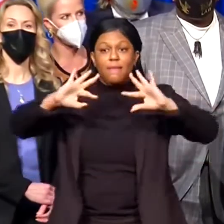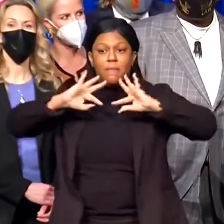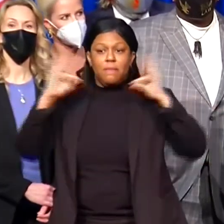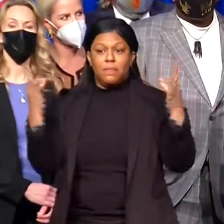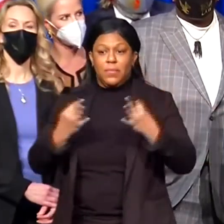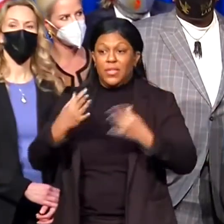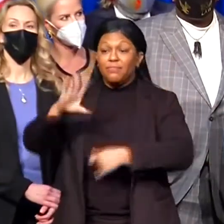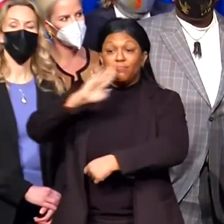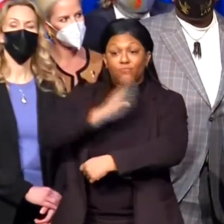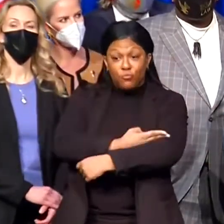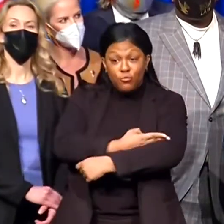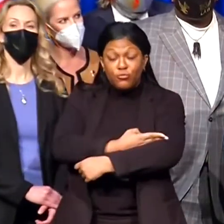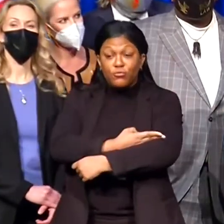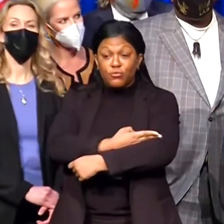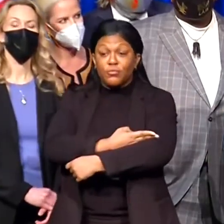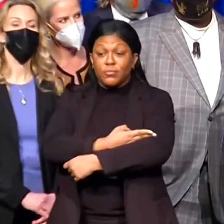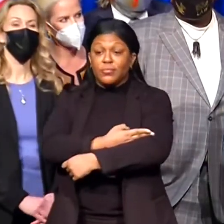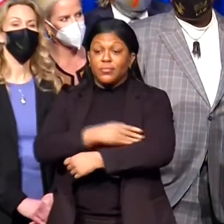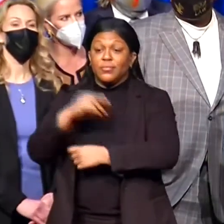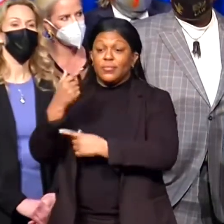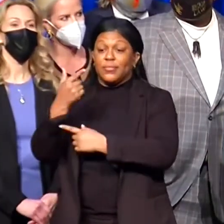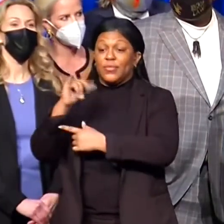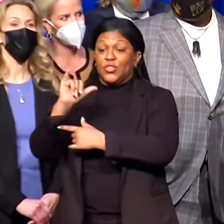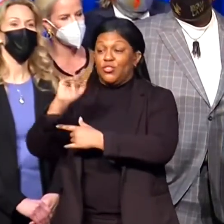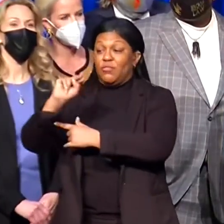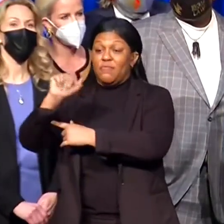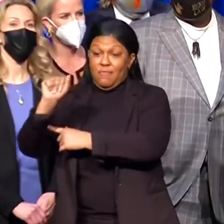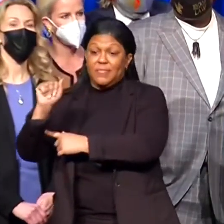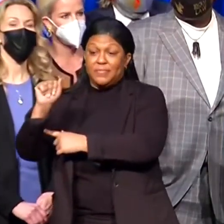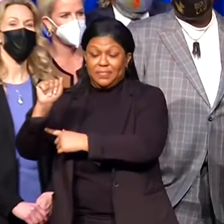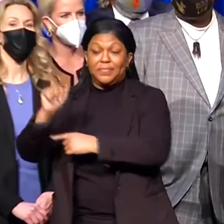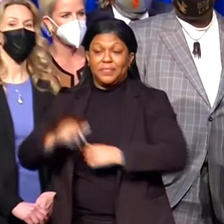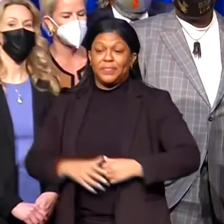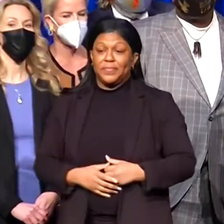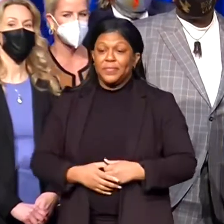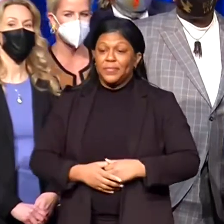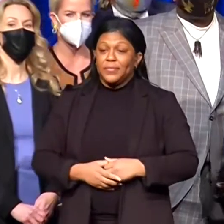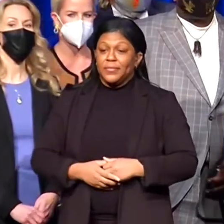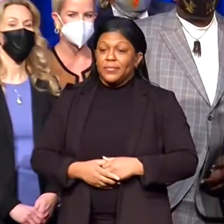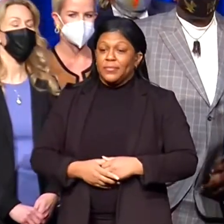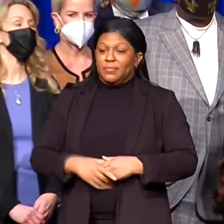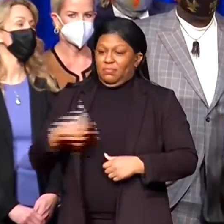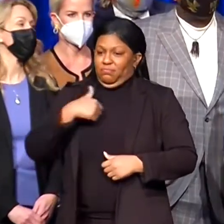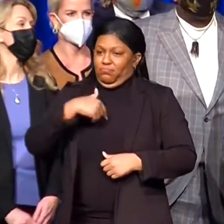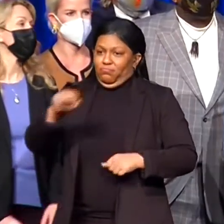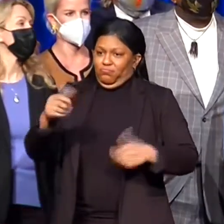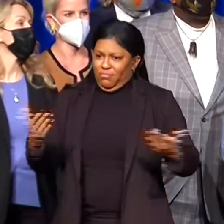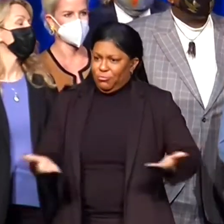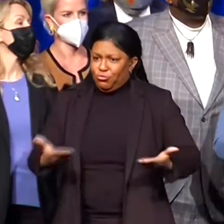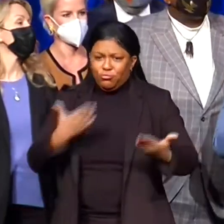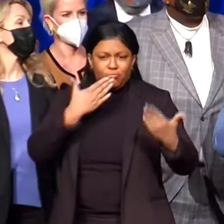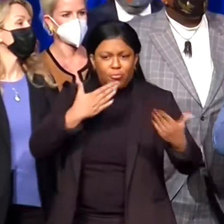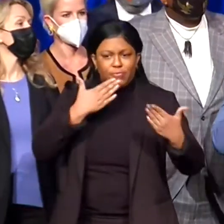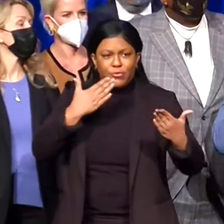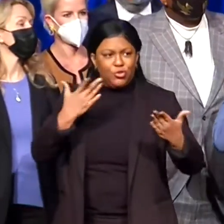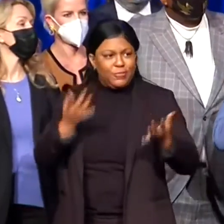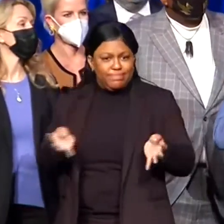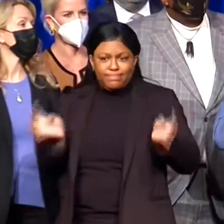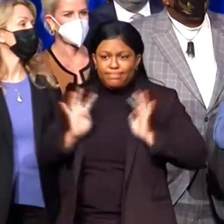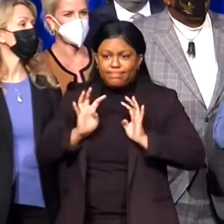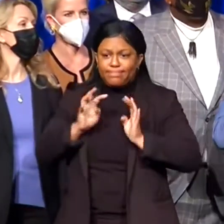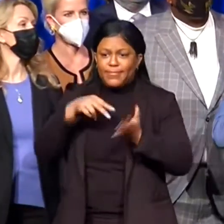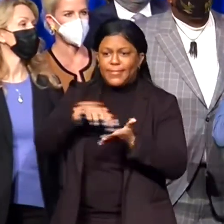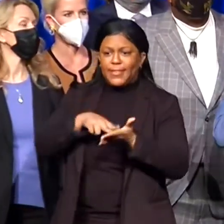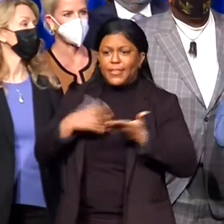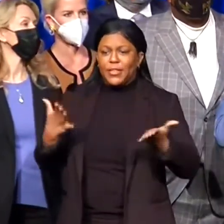Gianna. We are very grateful to stand here at this historic moment in the city